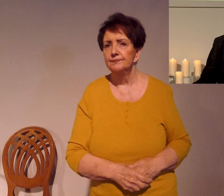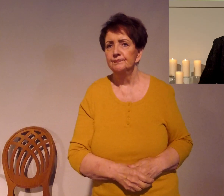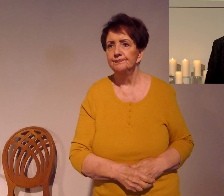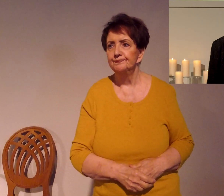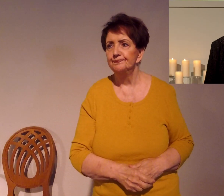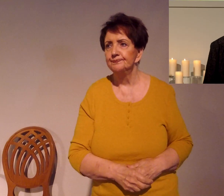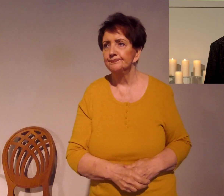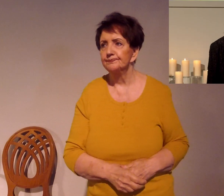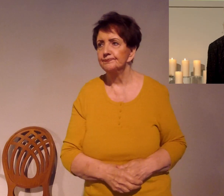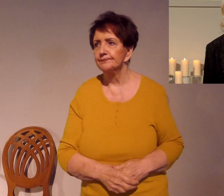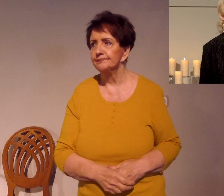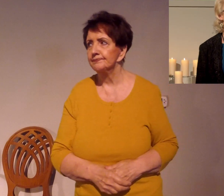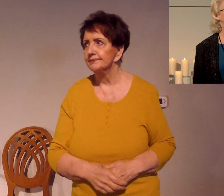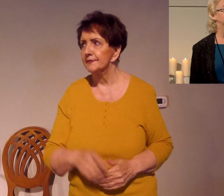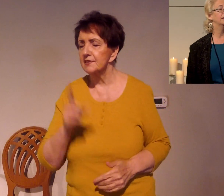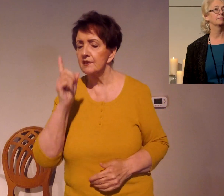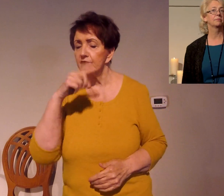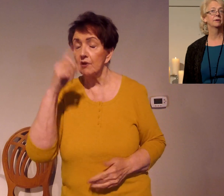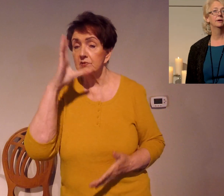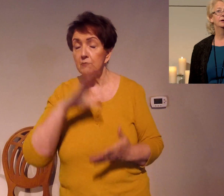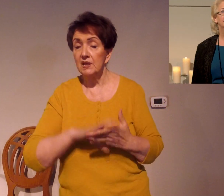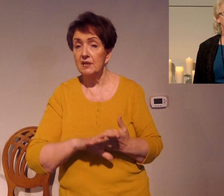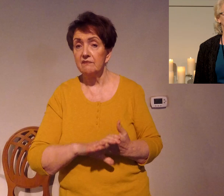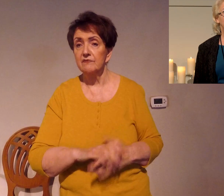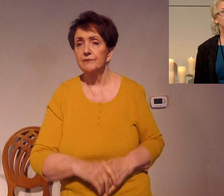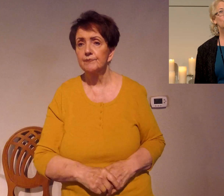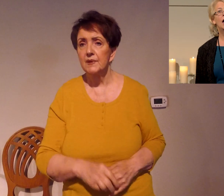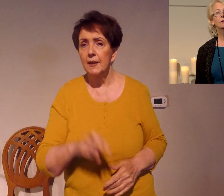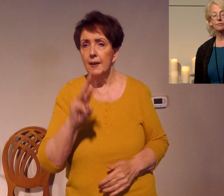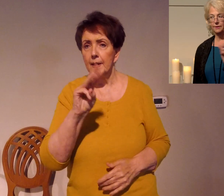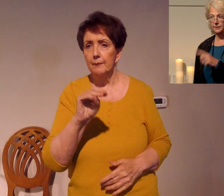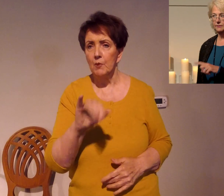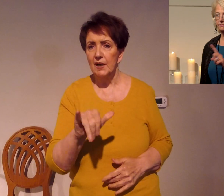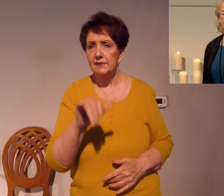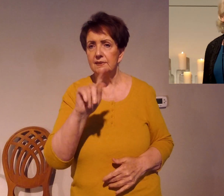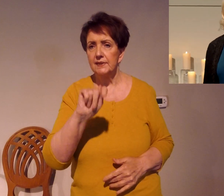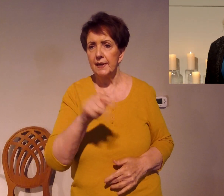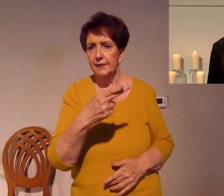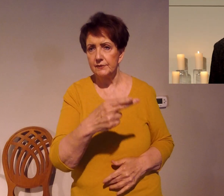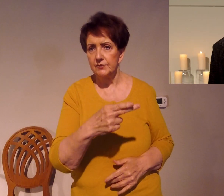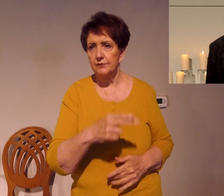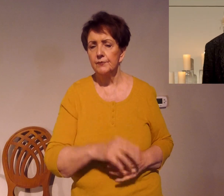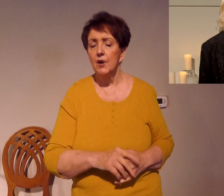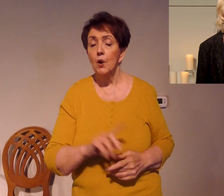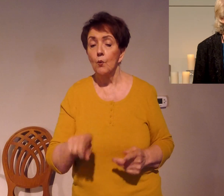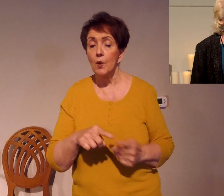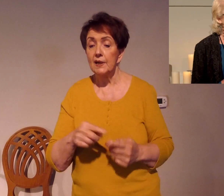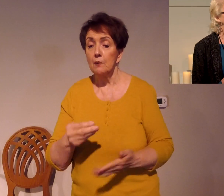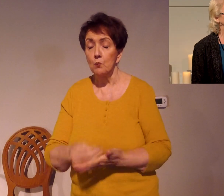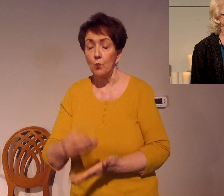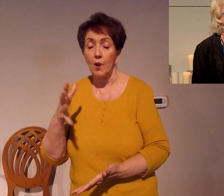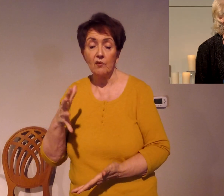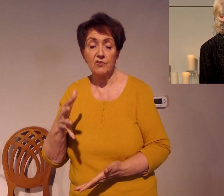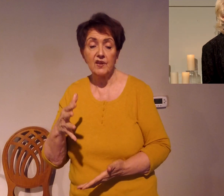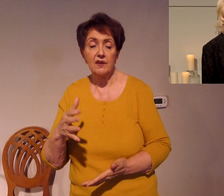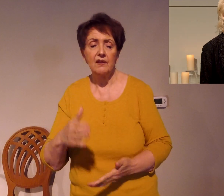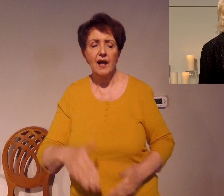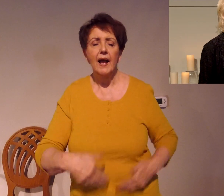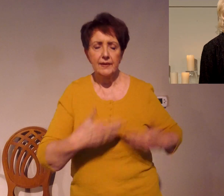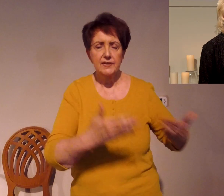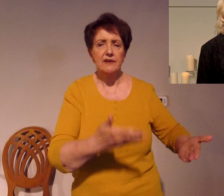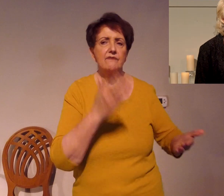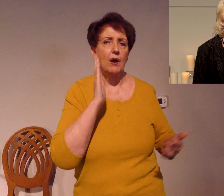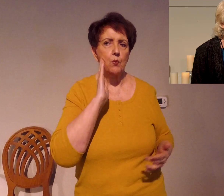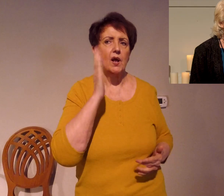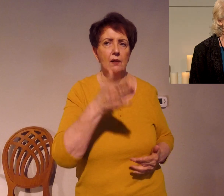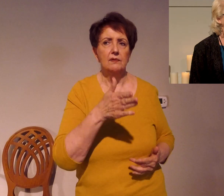So clearly that's a false belief and a myth. When I'm wealthy, then I'll be able to give. No, giving is part of the way in